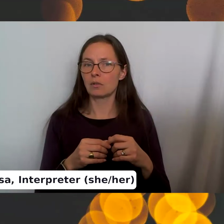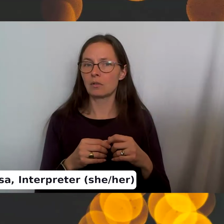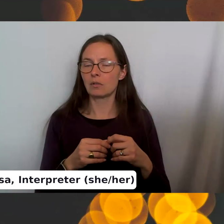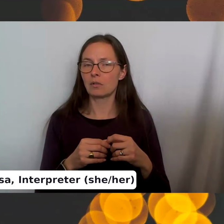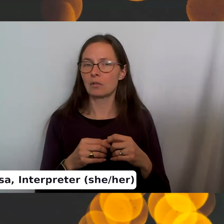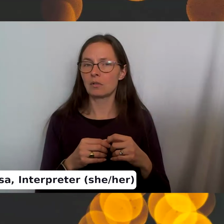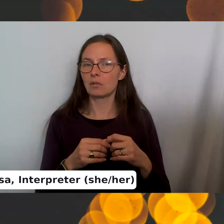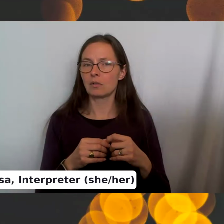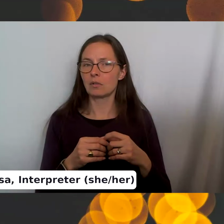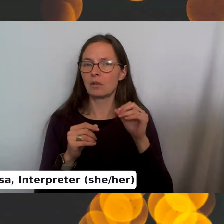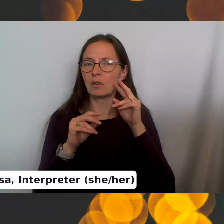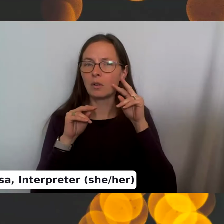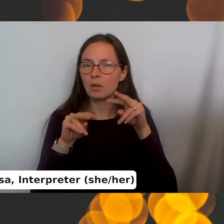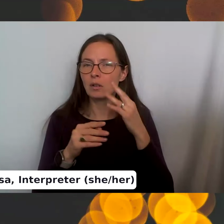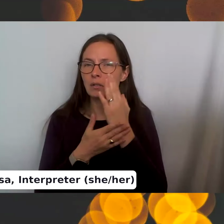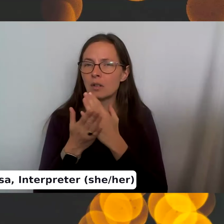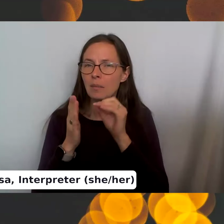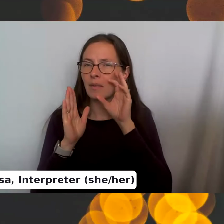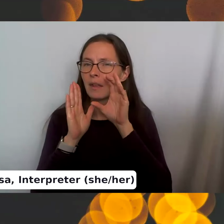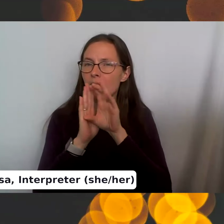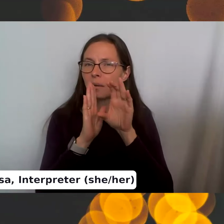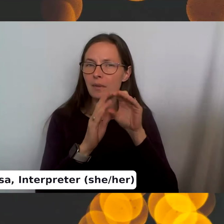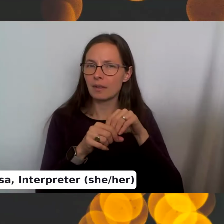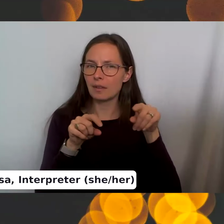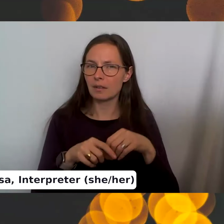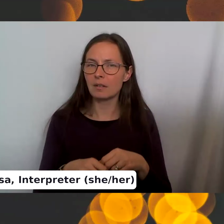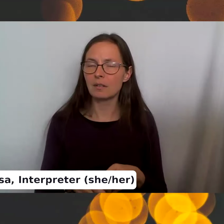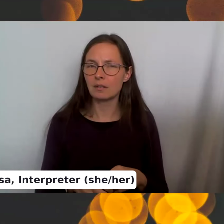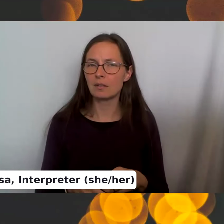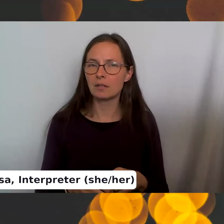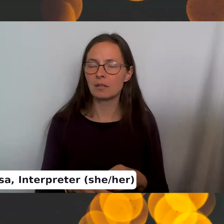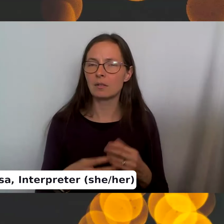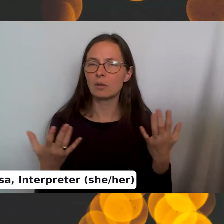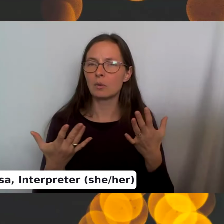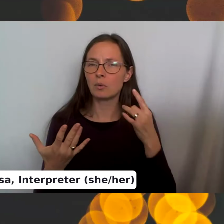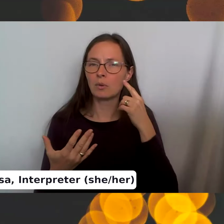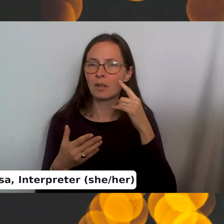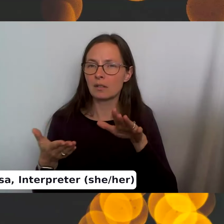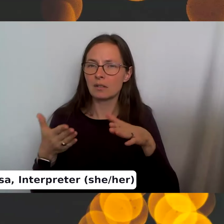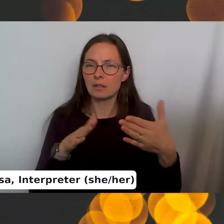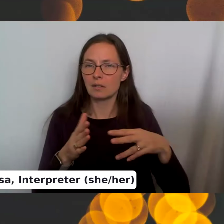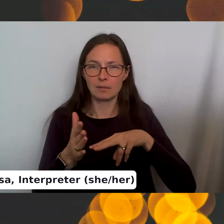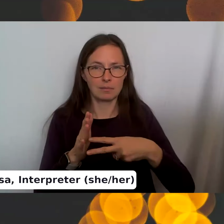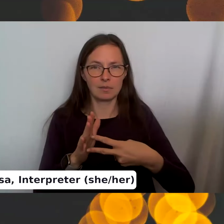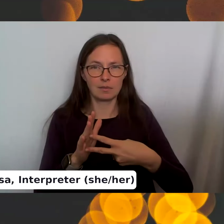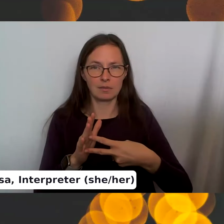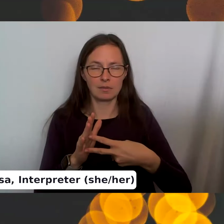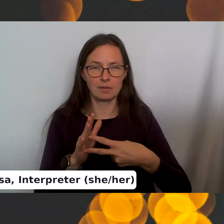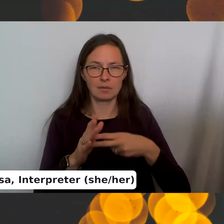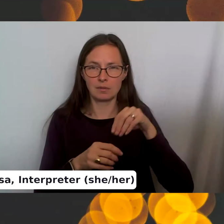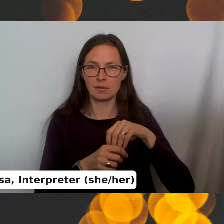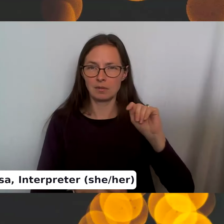just taking a look at some of the images here, what do you think death means in the